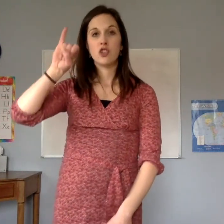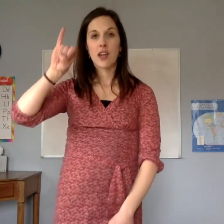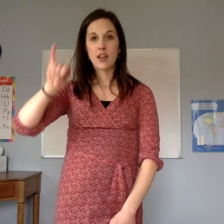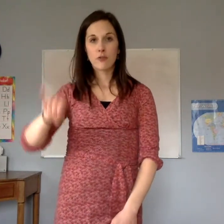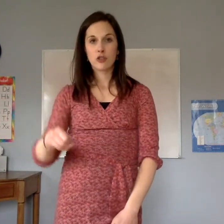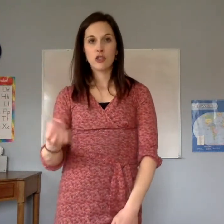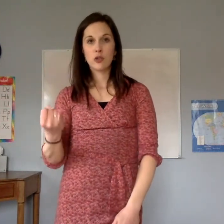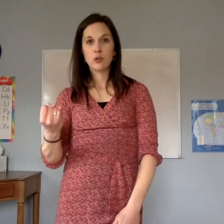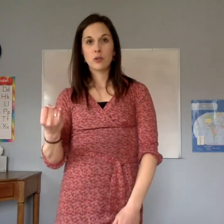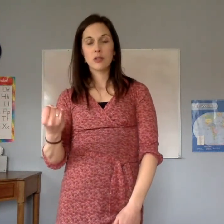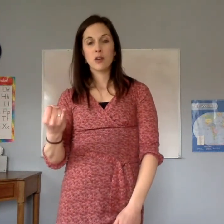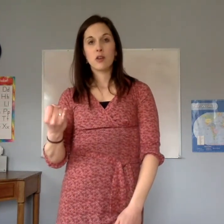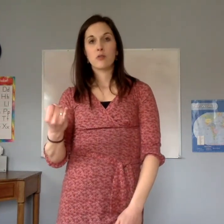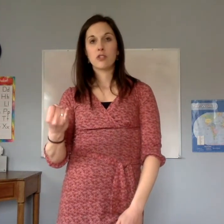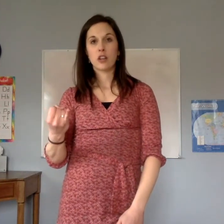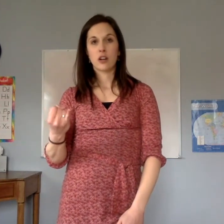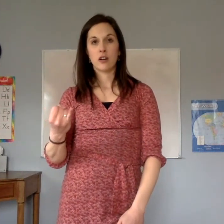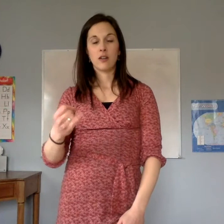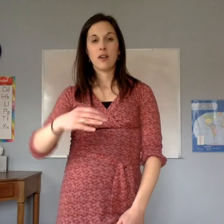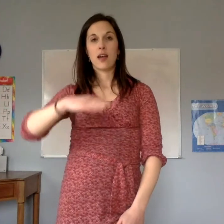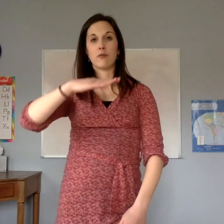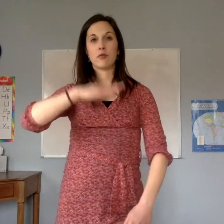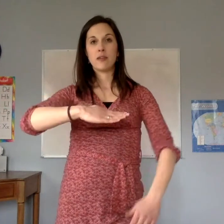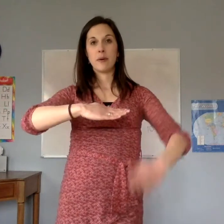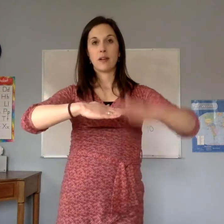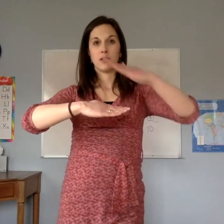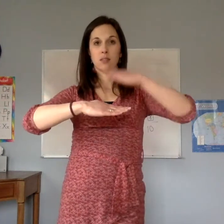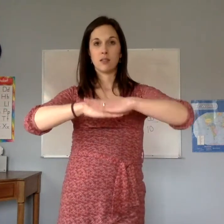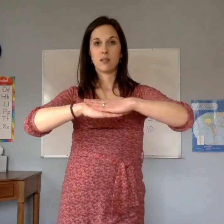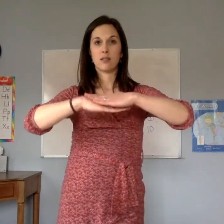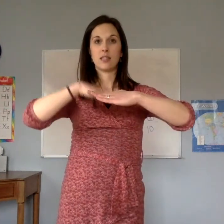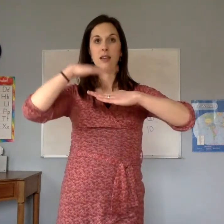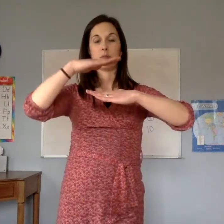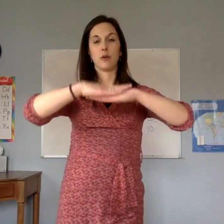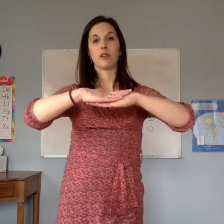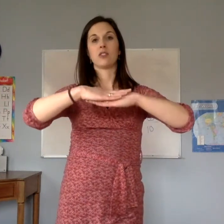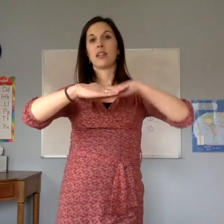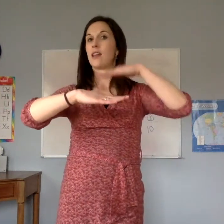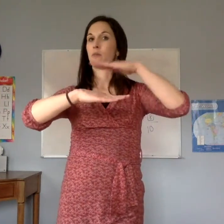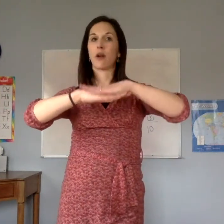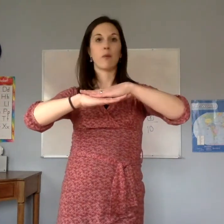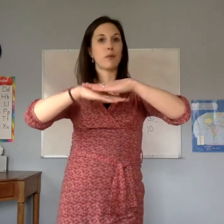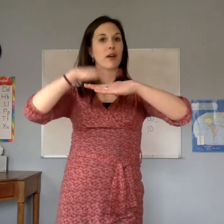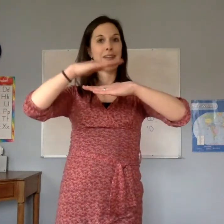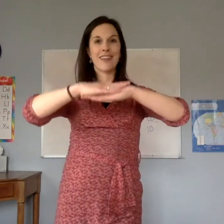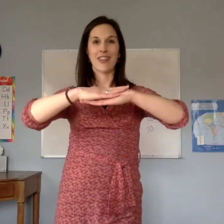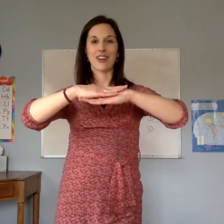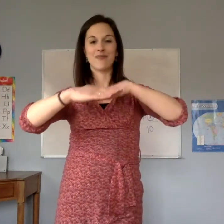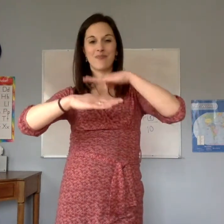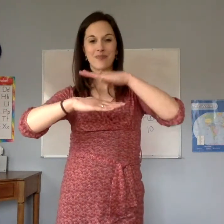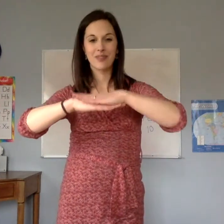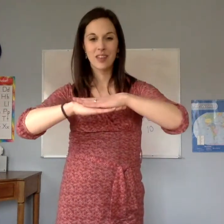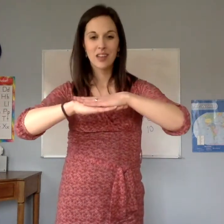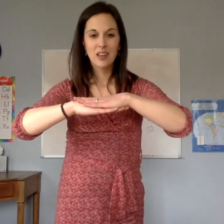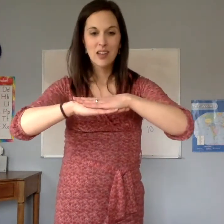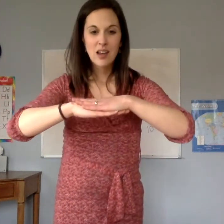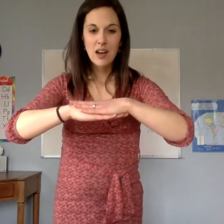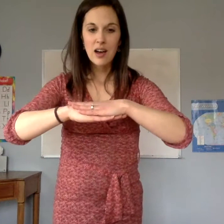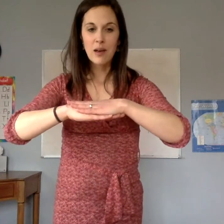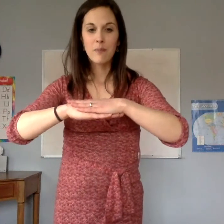J for Jews, return and rebuild the temple. You're just laying one brick on the other.